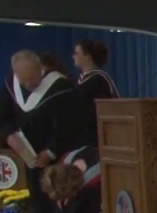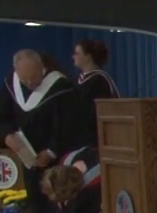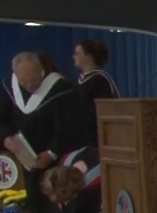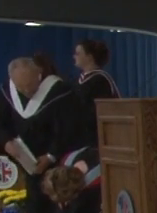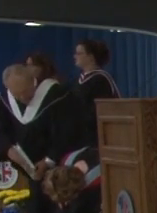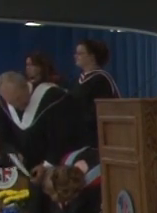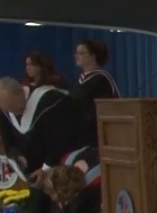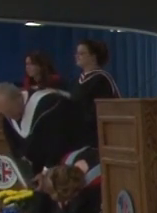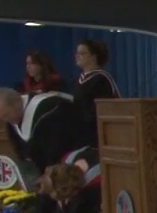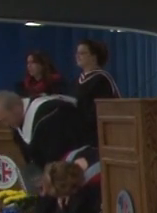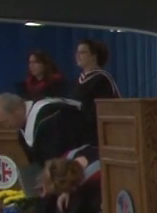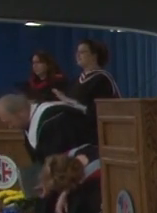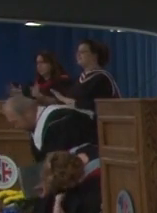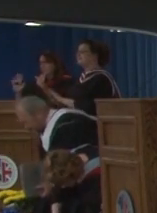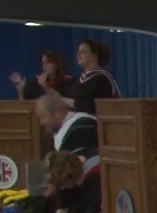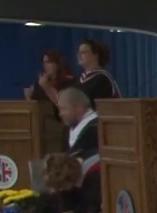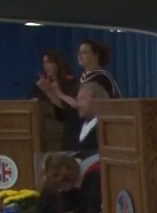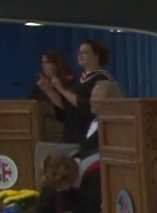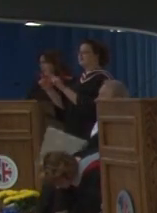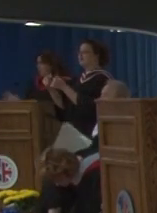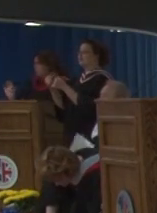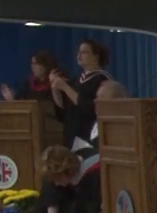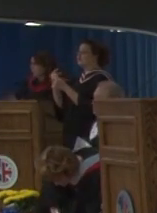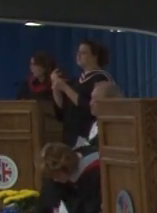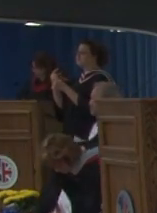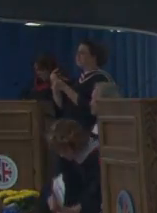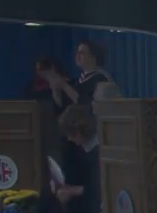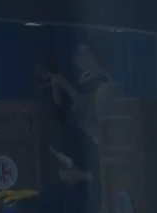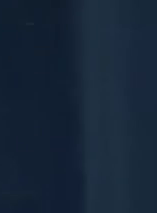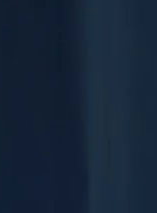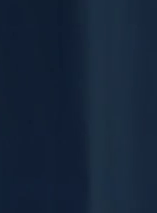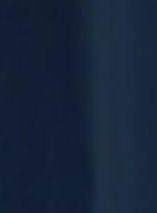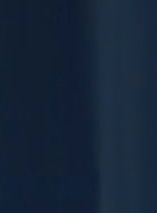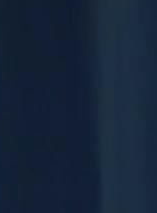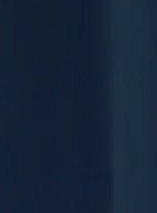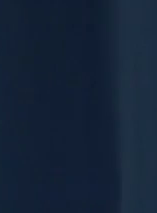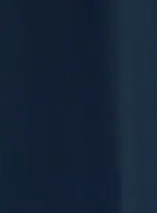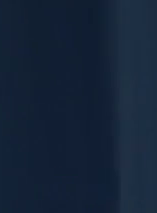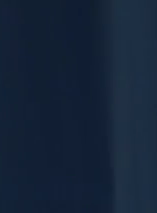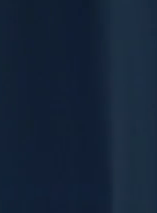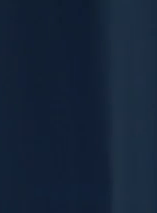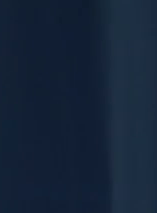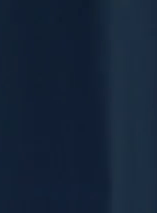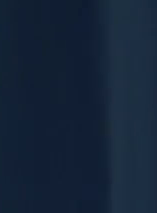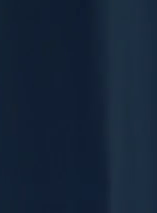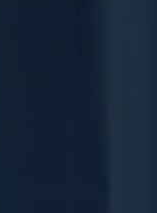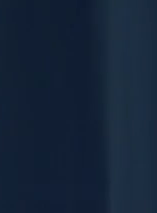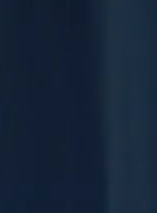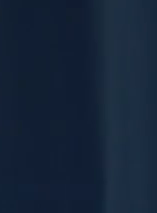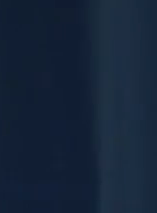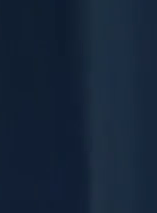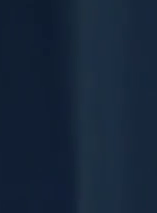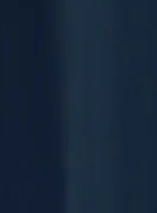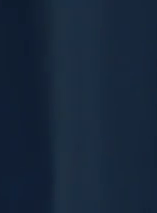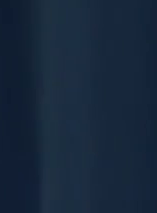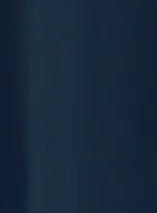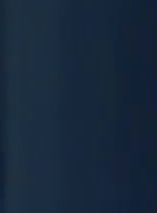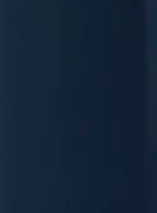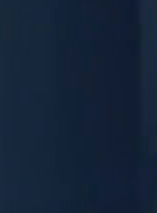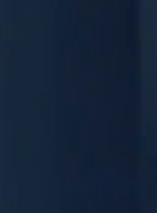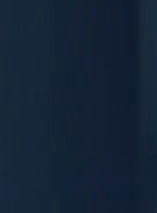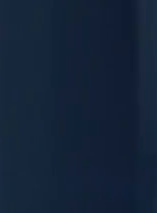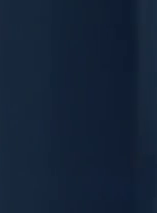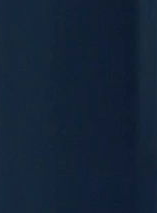As I said to the group this morning, just a half hour more and we'll be done. I'm joking.